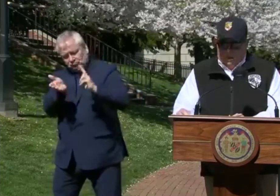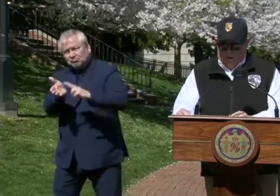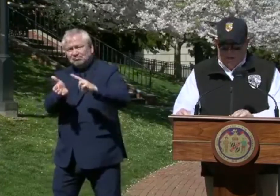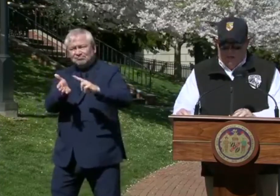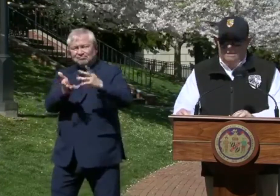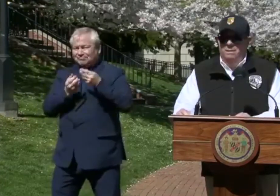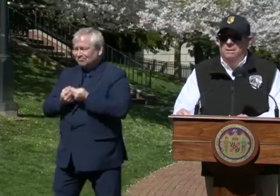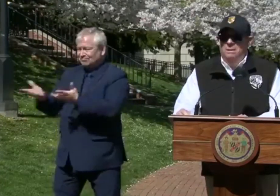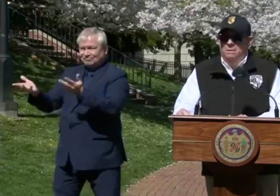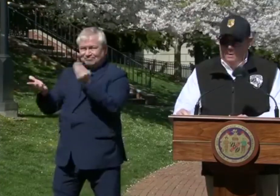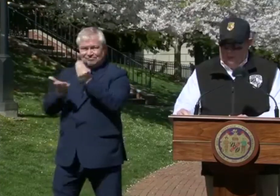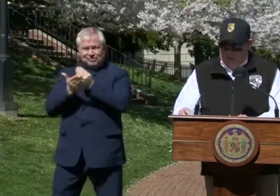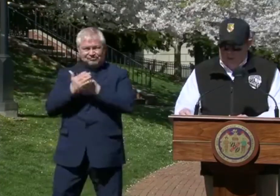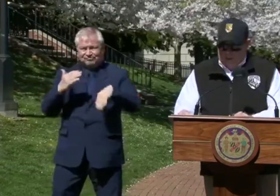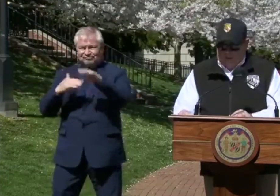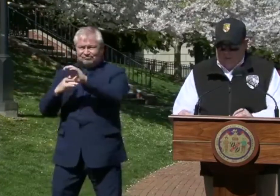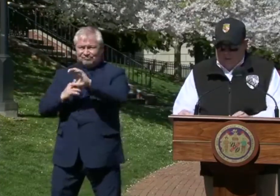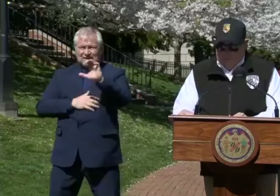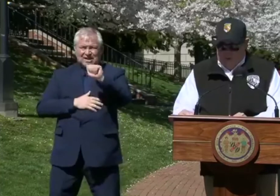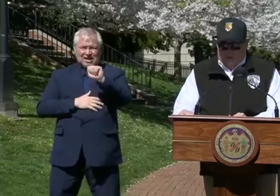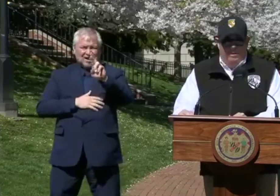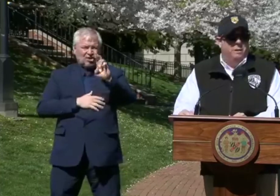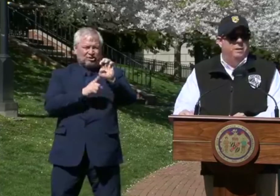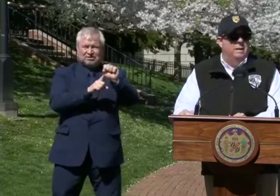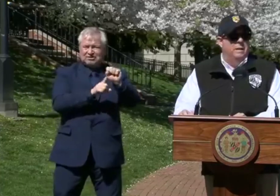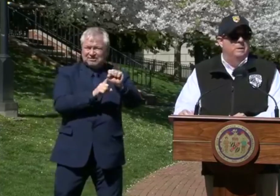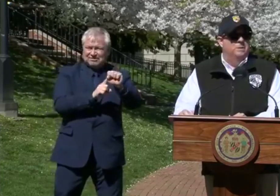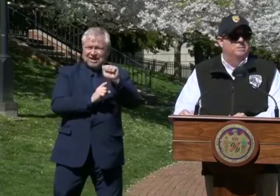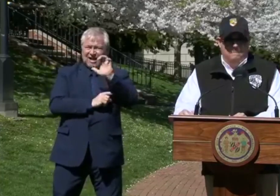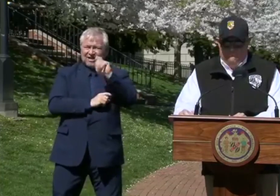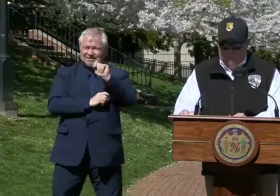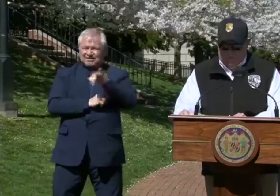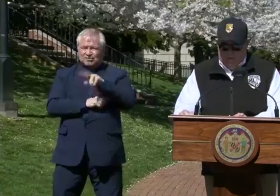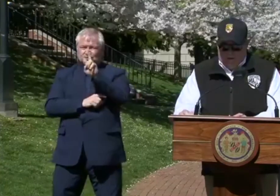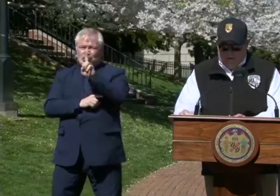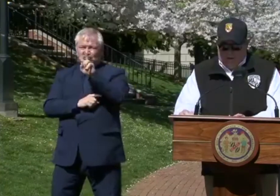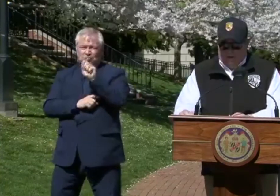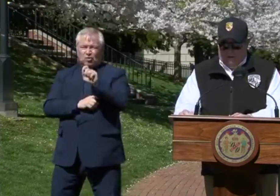or CARES Act, which includes roughly $2.3 billion